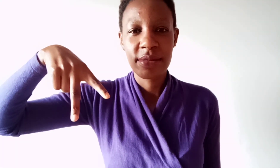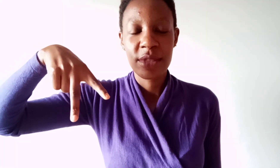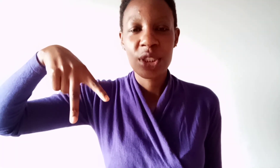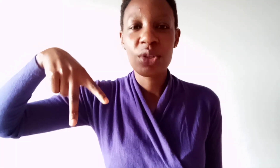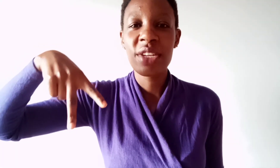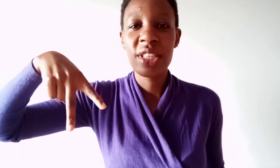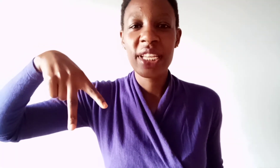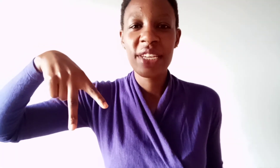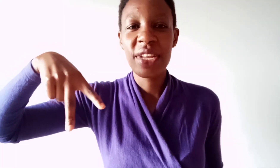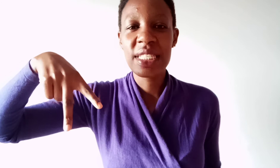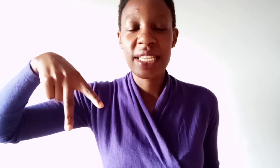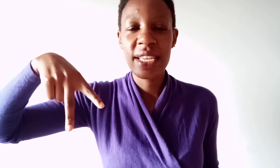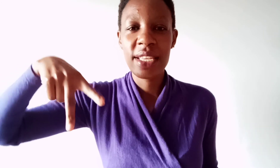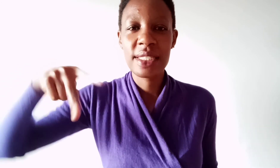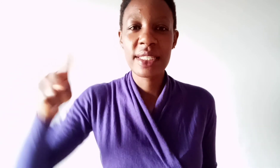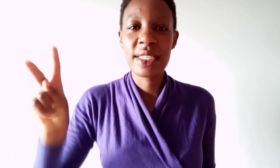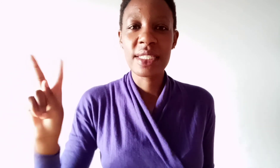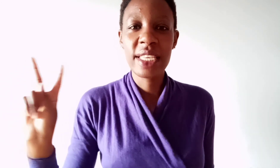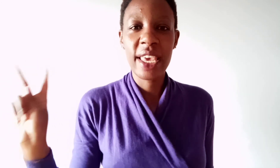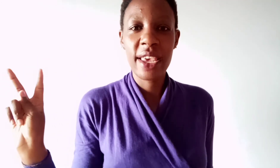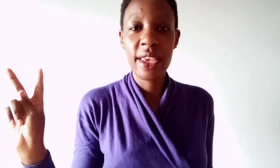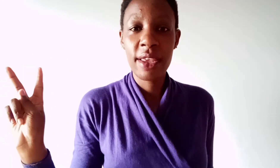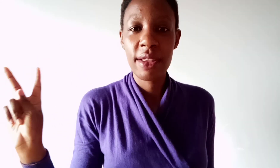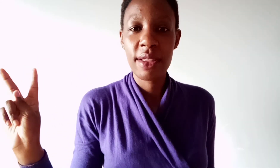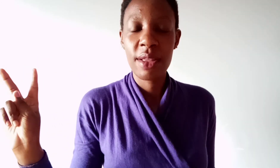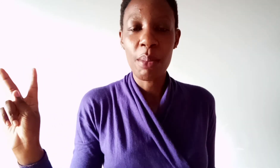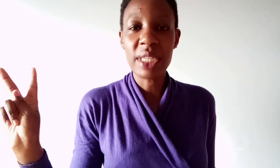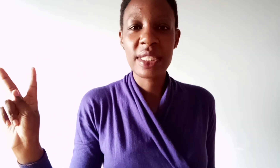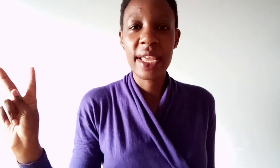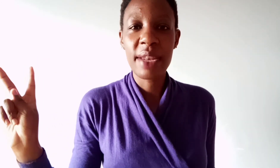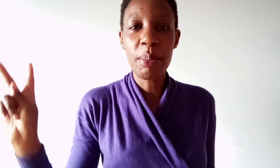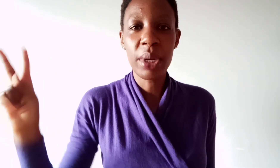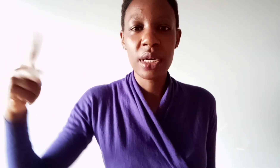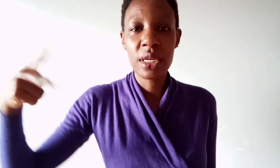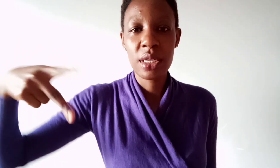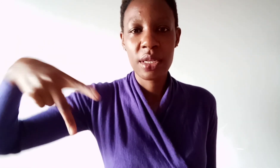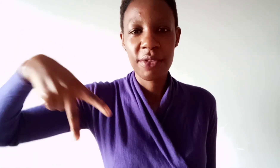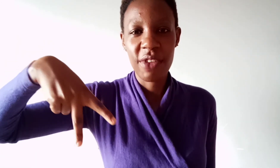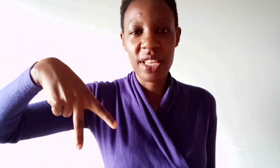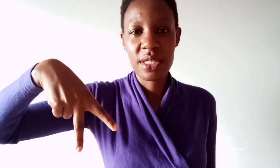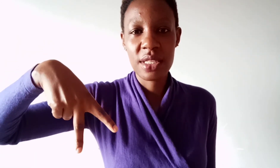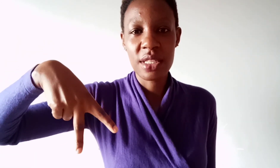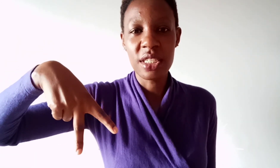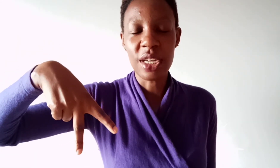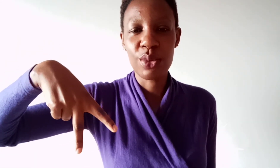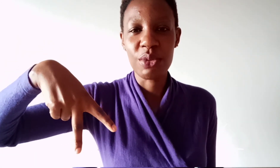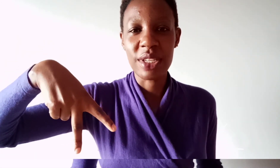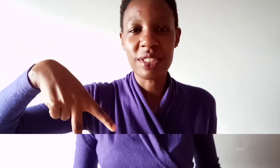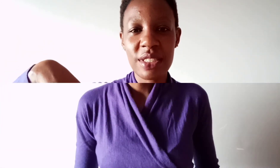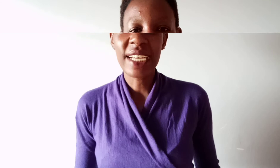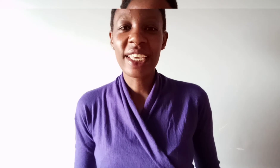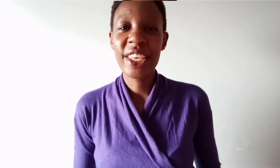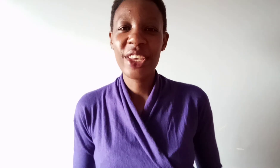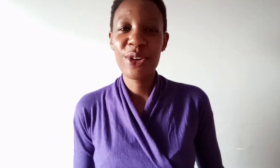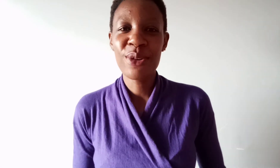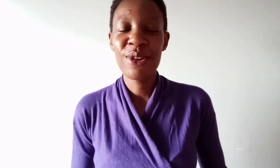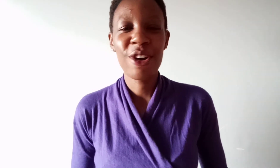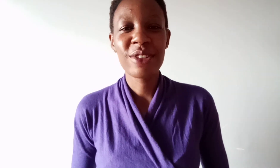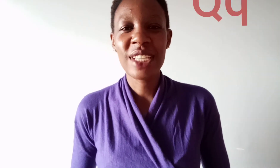So the difference is this is K, but then P face downward. Letter Q or